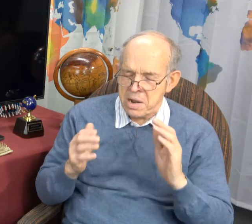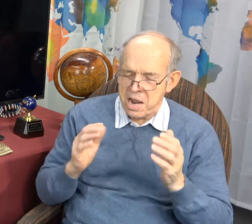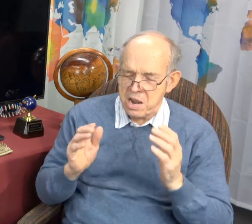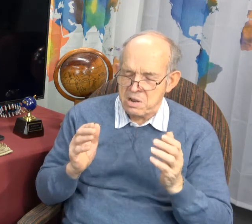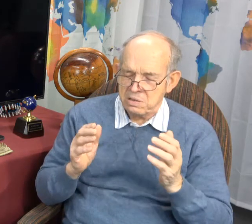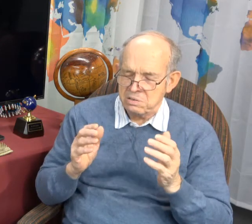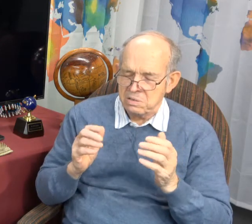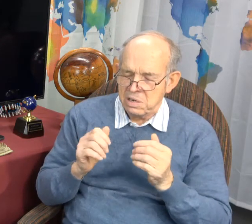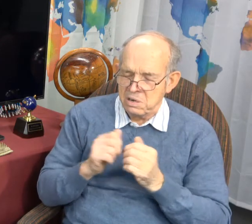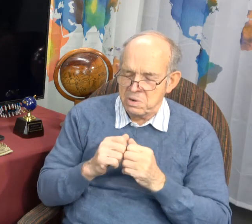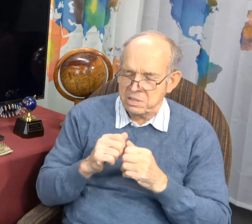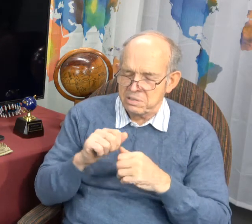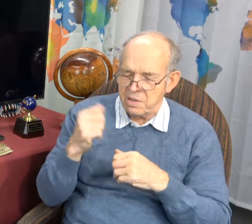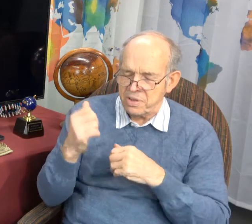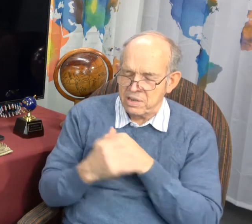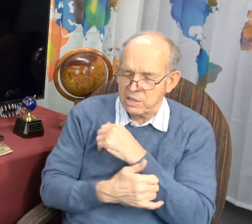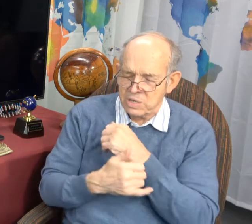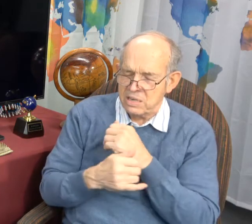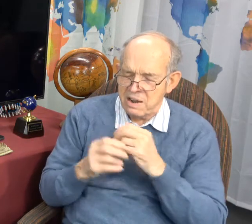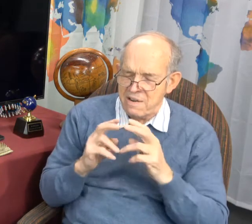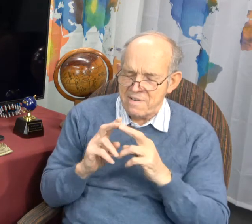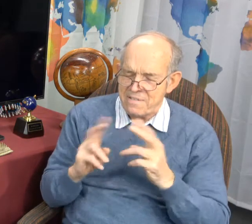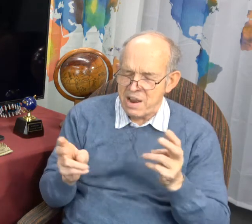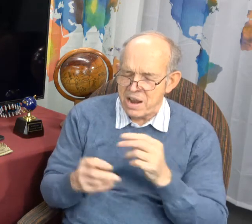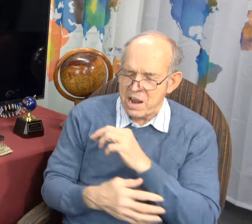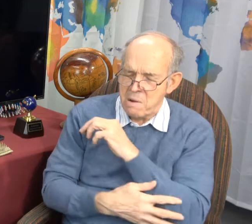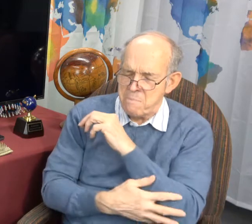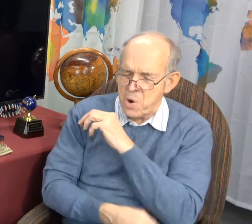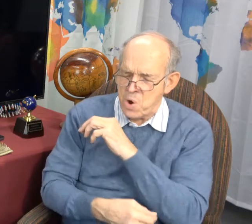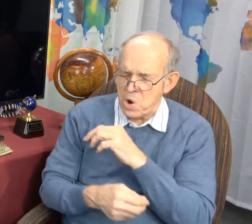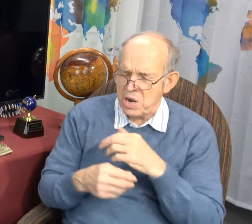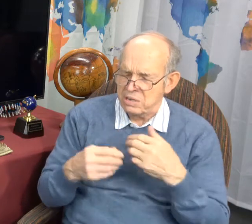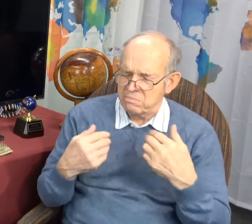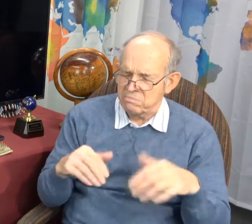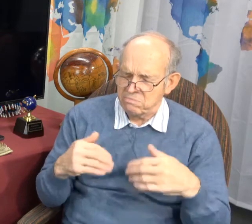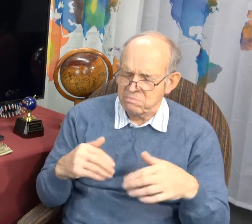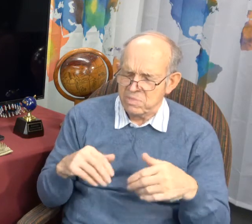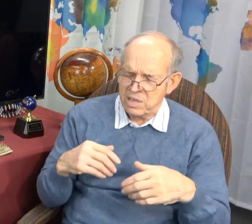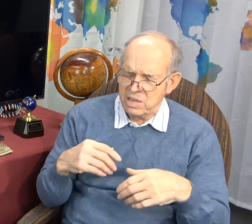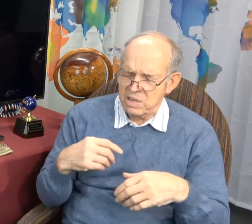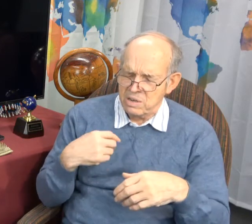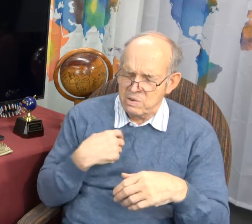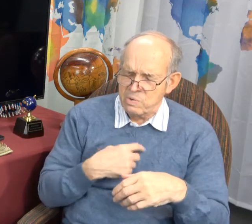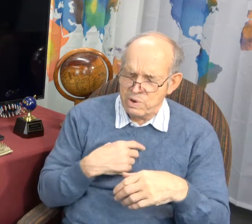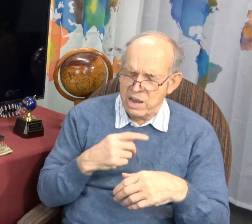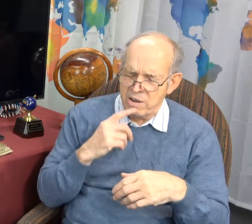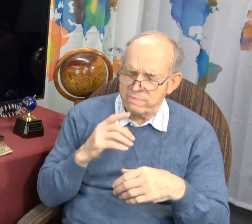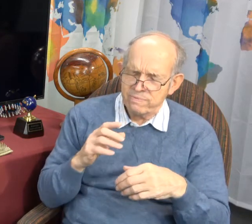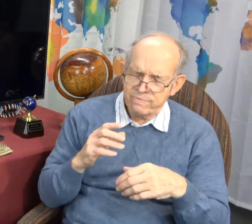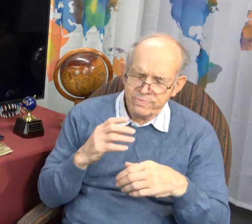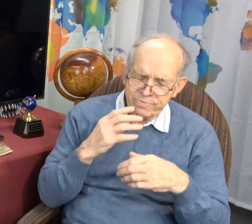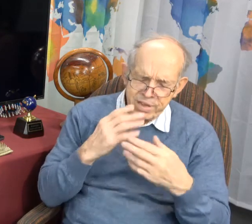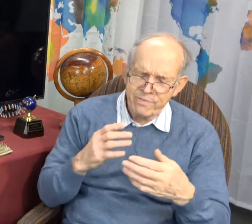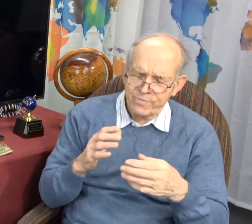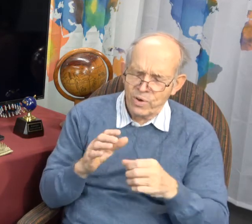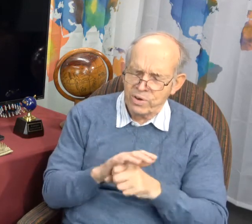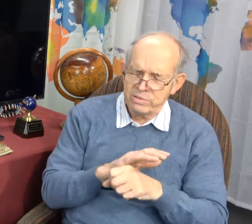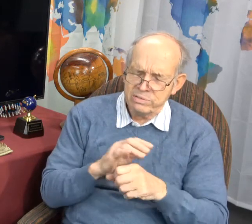compared with another country, very poor. We are thankful